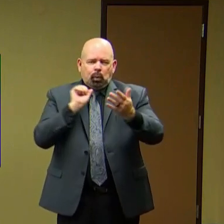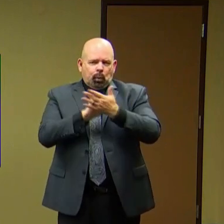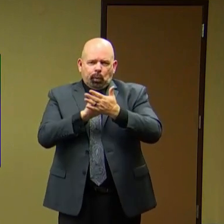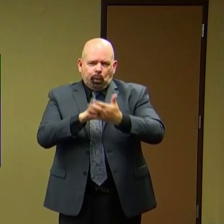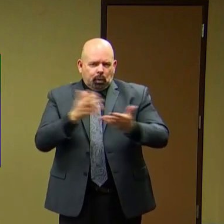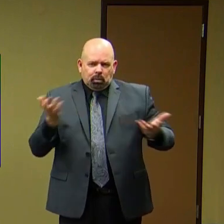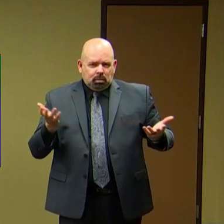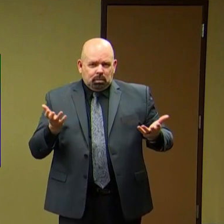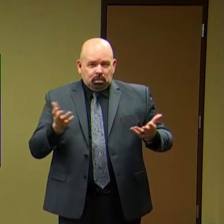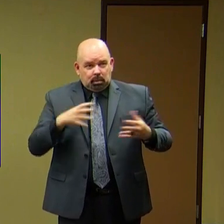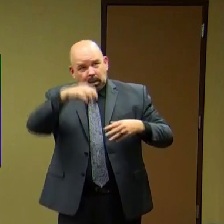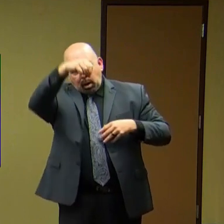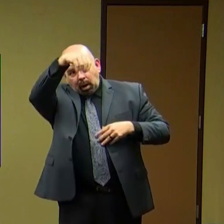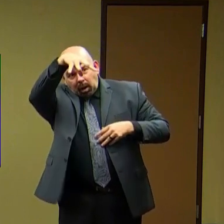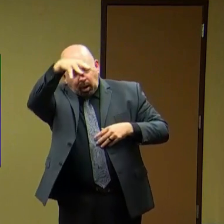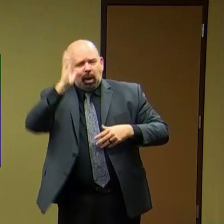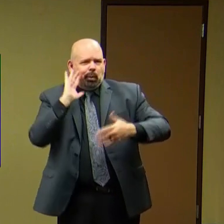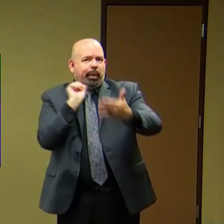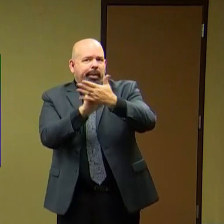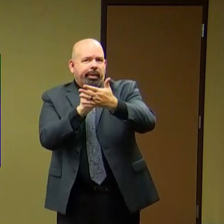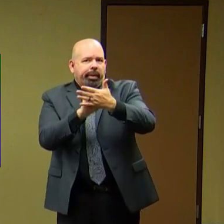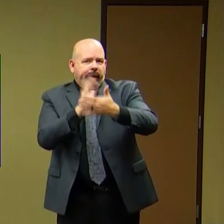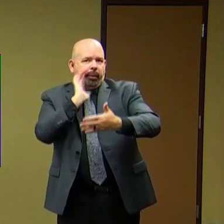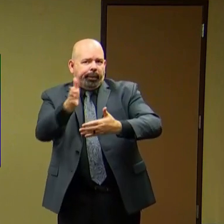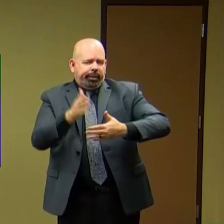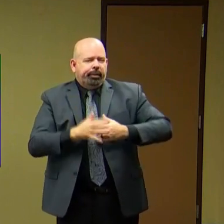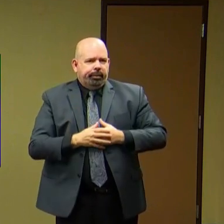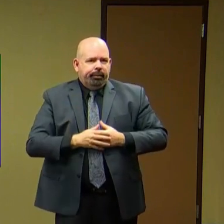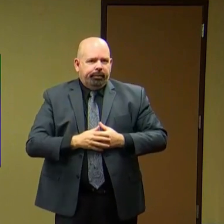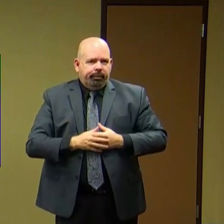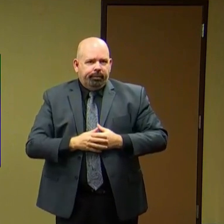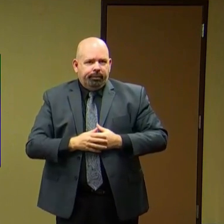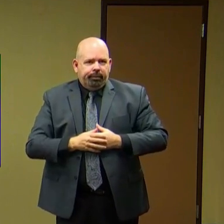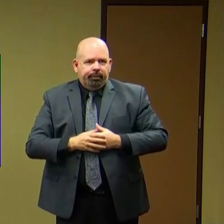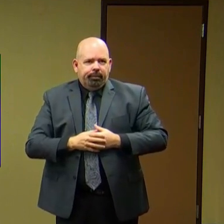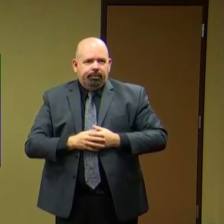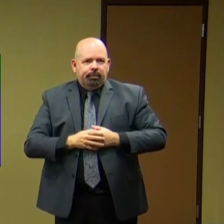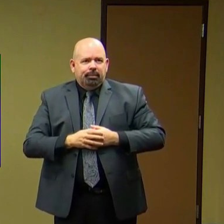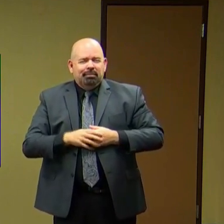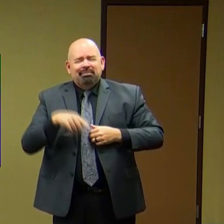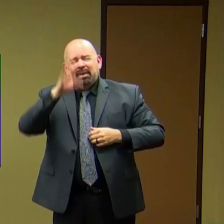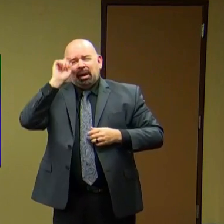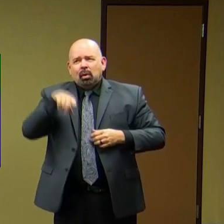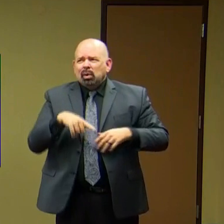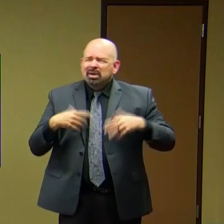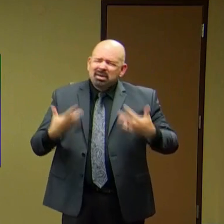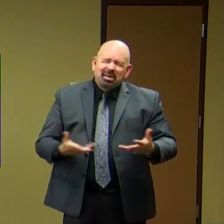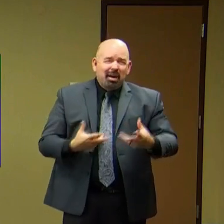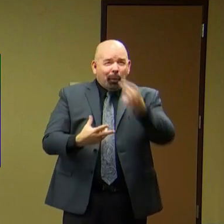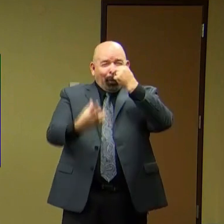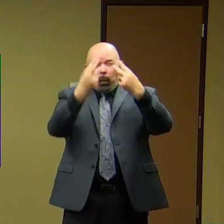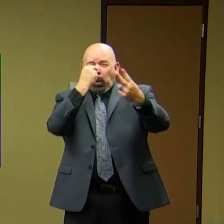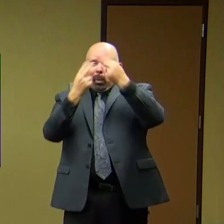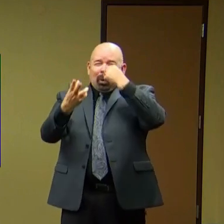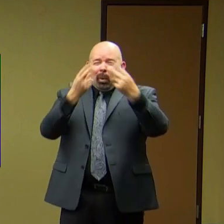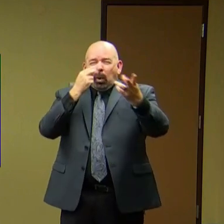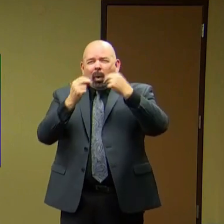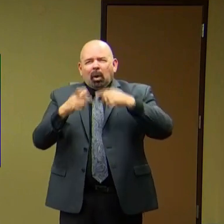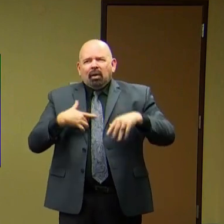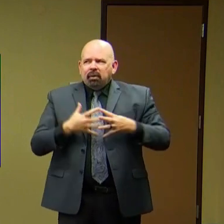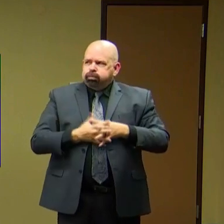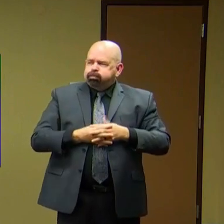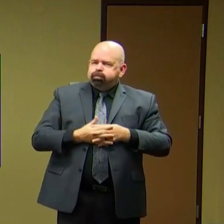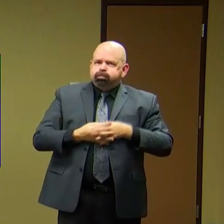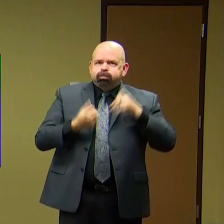on Halloween. It's no fun, just like it's no fun not to party like we normally do in